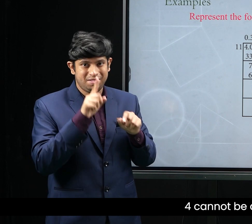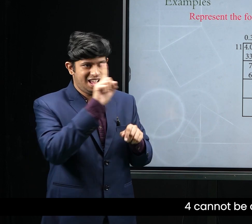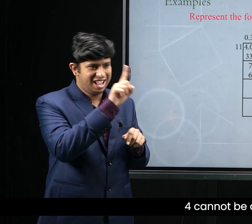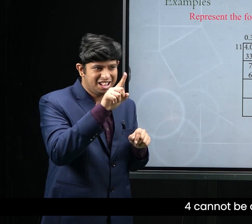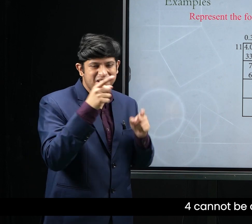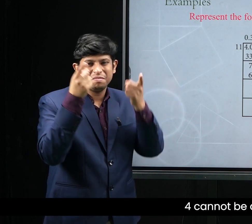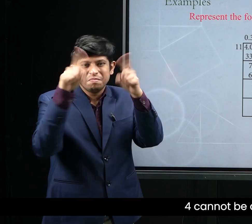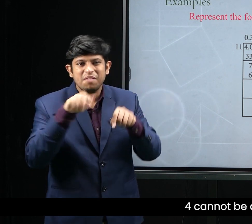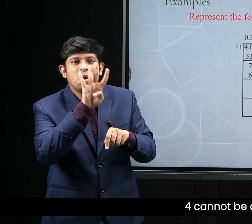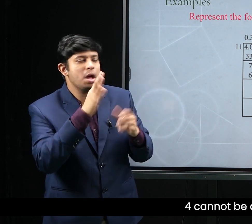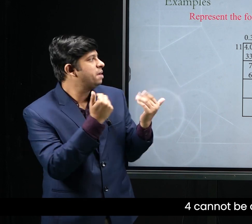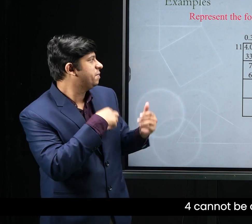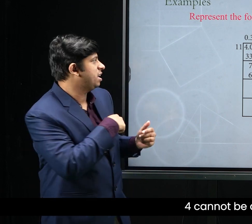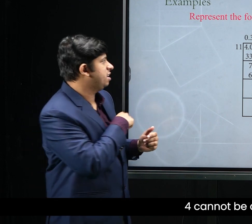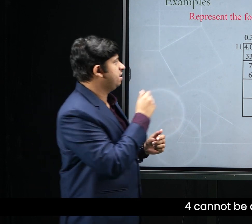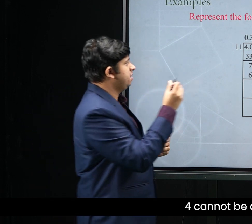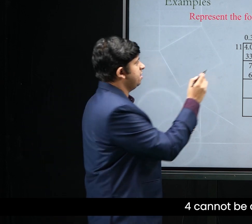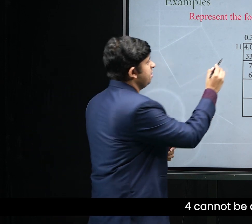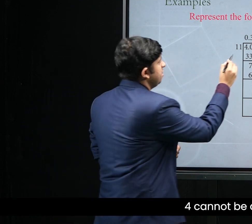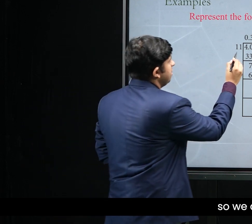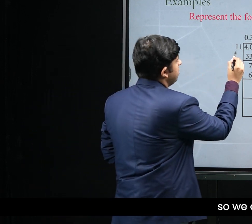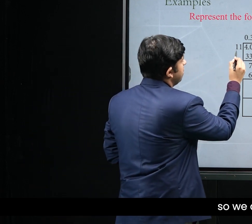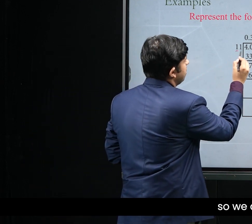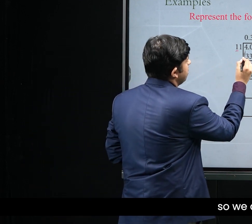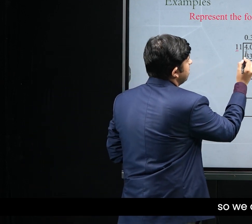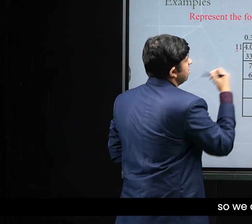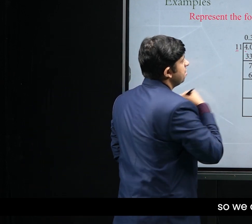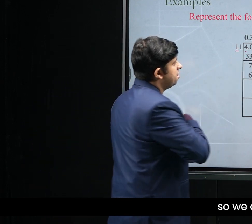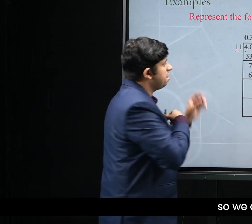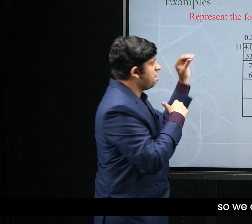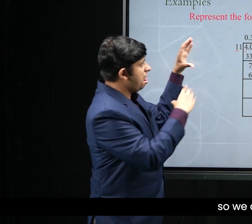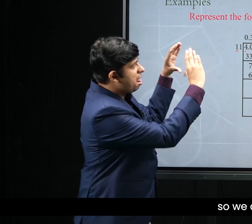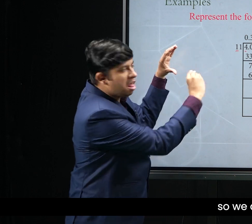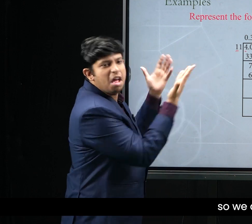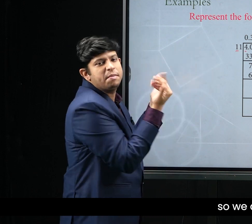4 cannot be divided by 11, so we add 0.